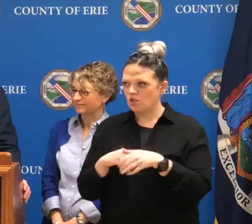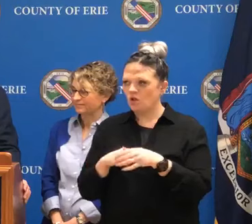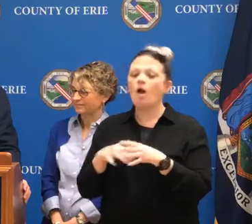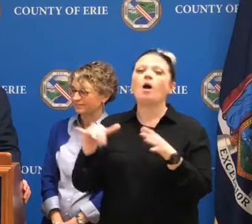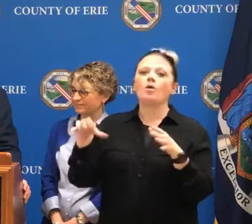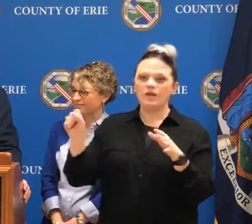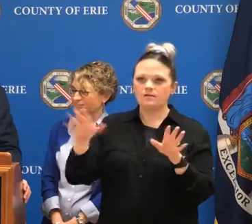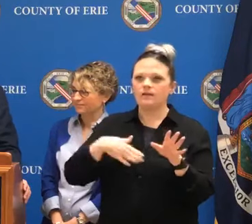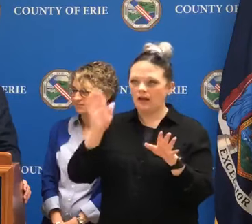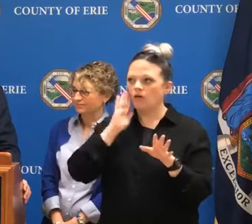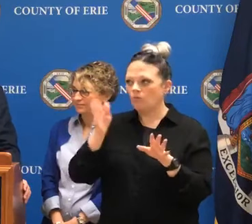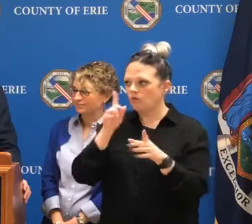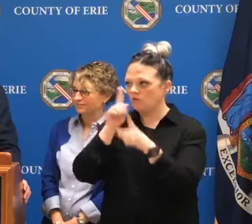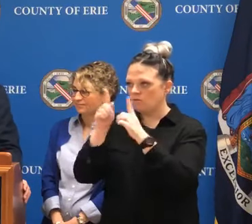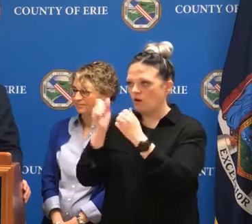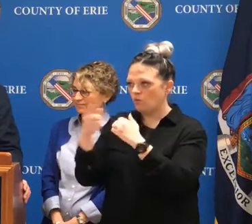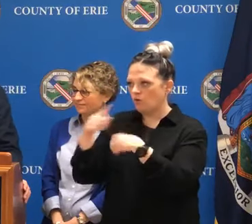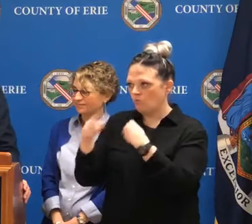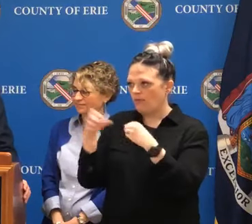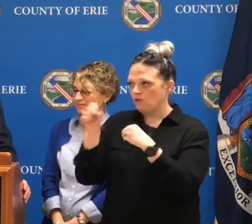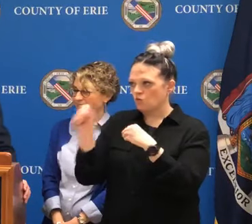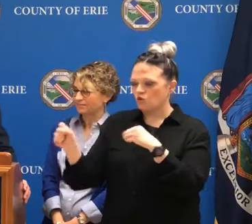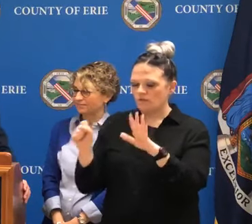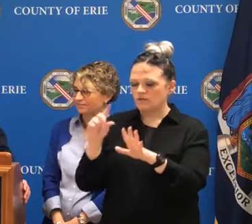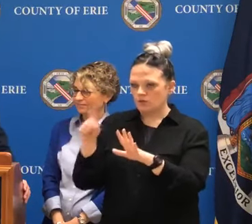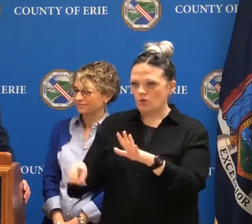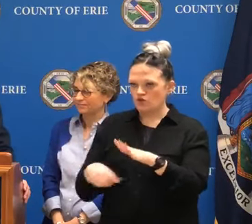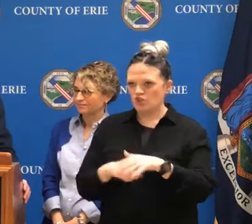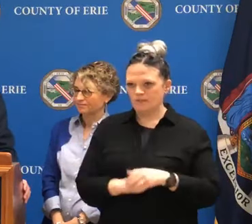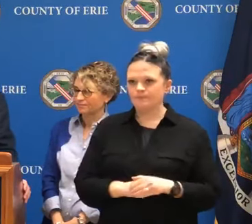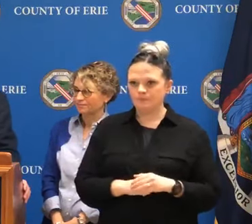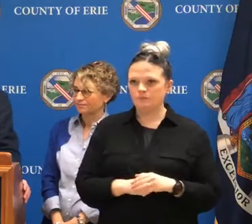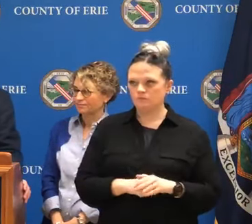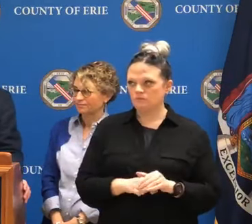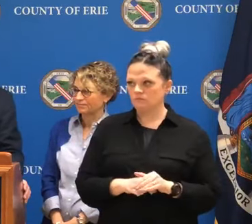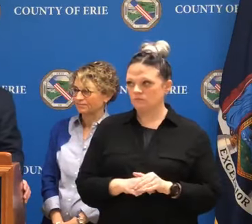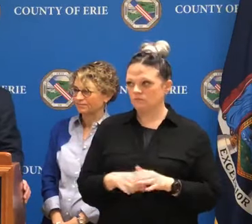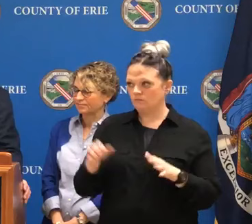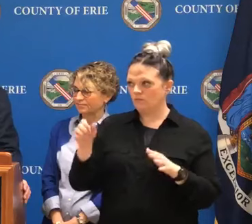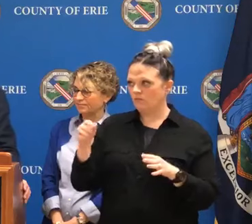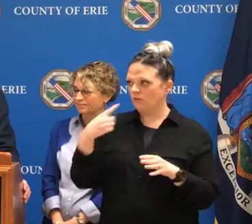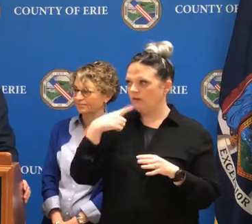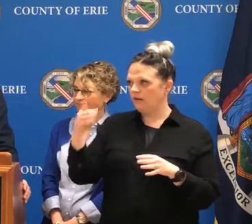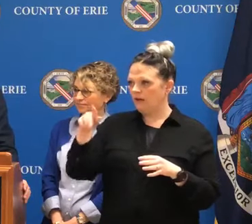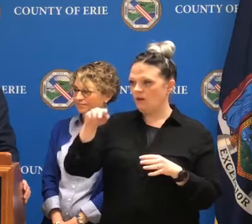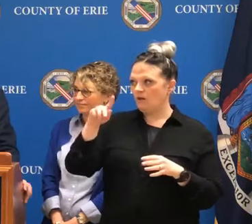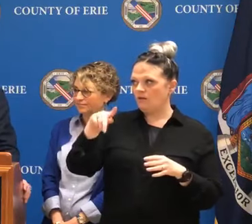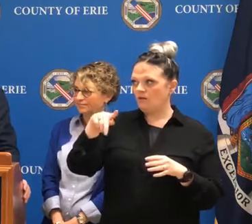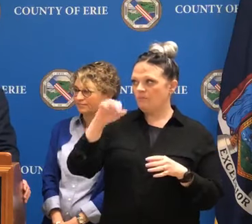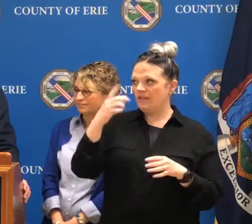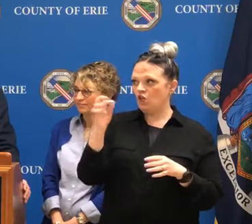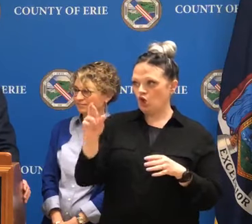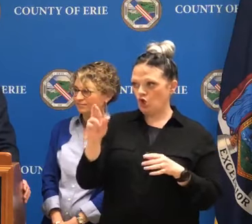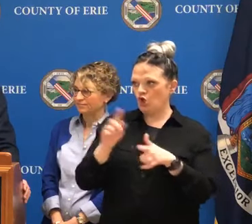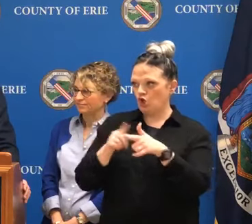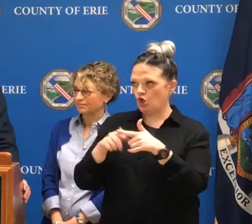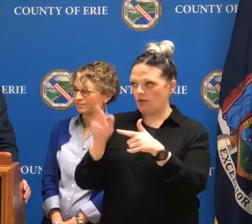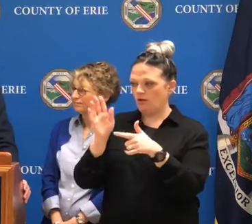Yes, we'll get back to you with the social services question. There was a question on social services. If you can provide that to Peter, we'll get that back with you with the